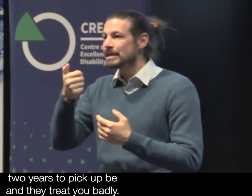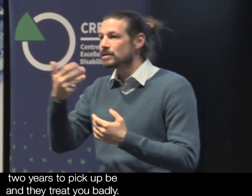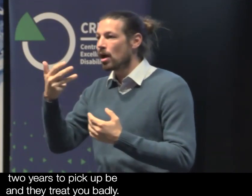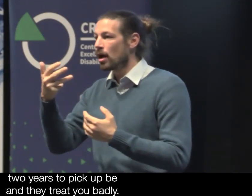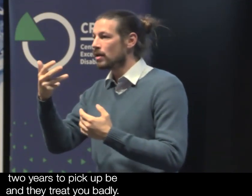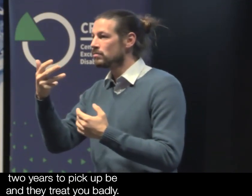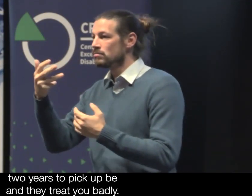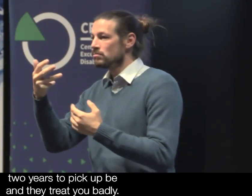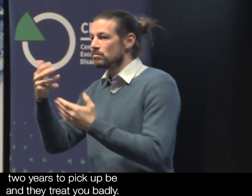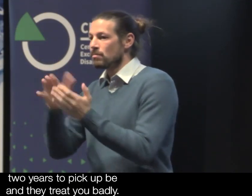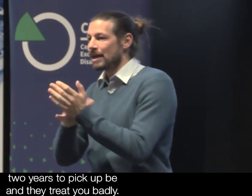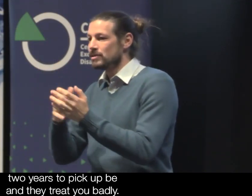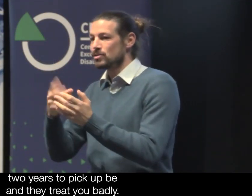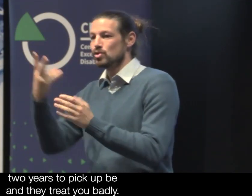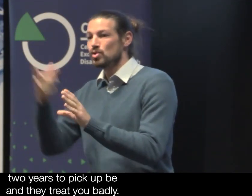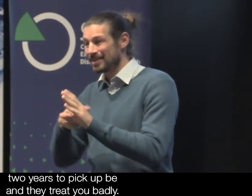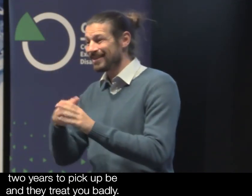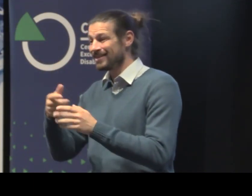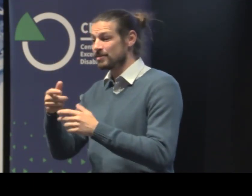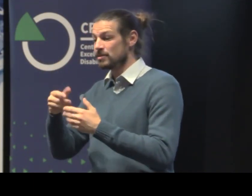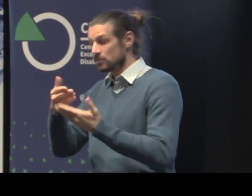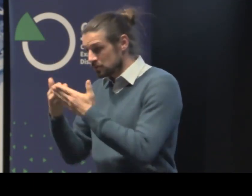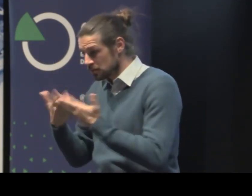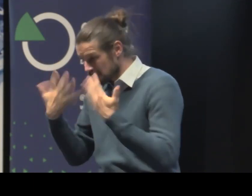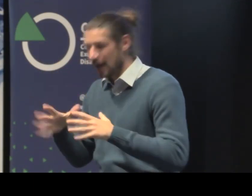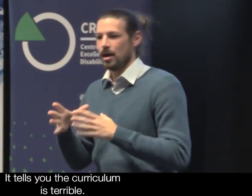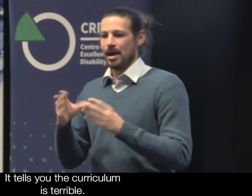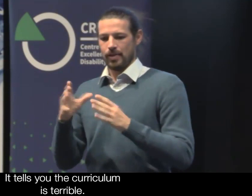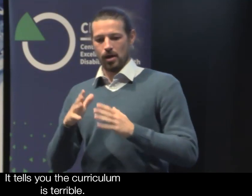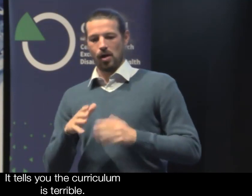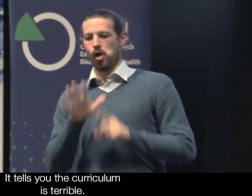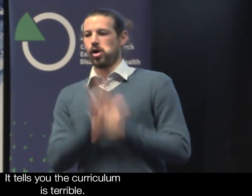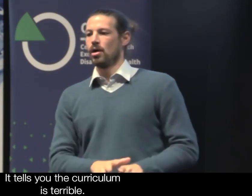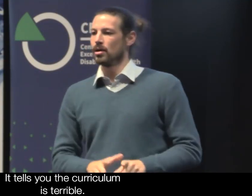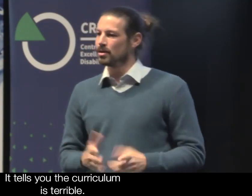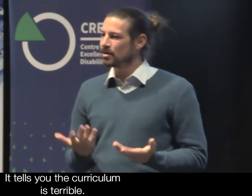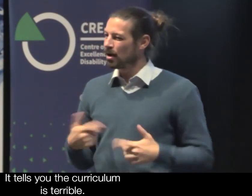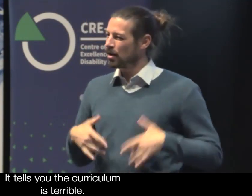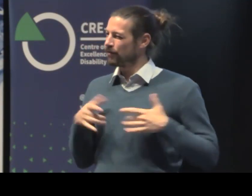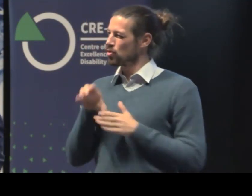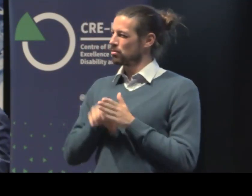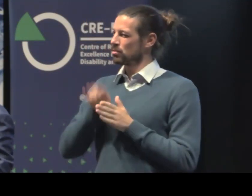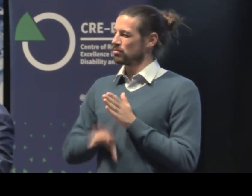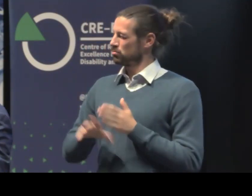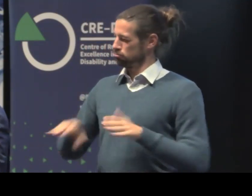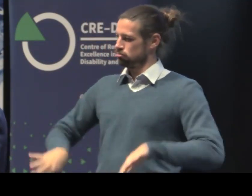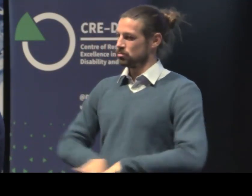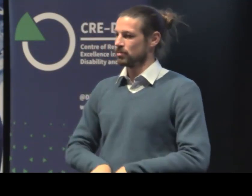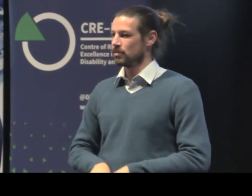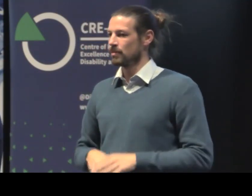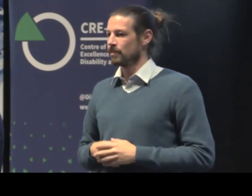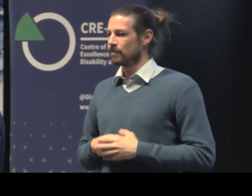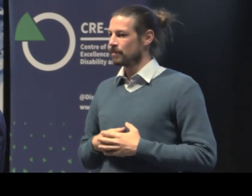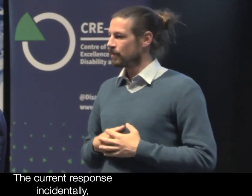pick up, and they treat you badly? Now, for me, that tells you that the curriculum is terrible, doesn't it? The curriculum's terrible. The